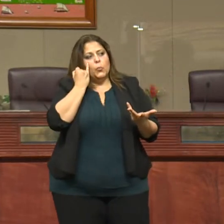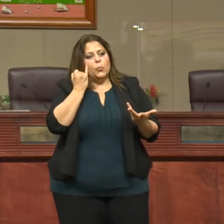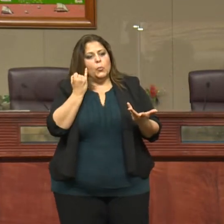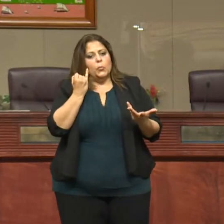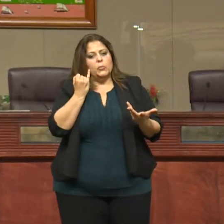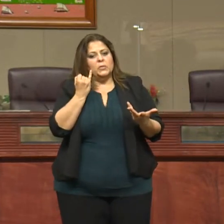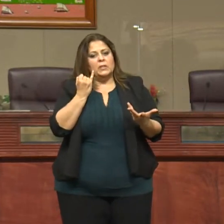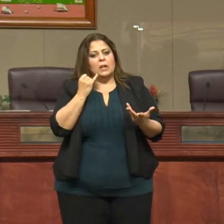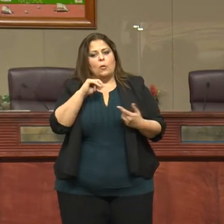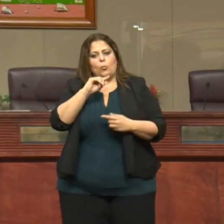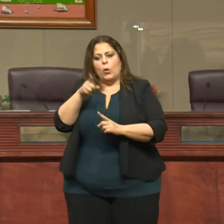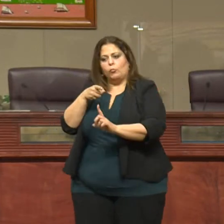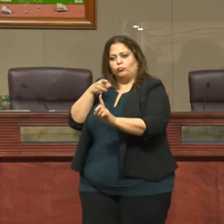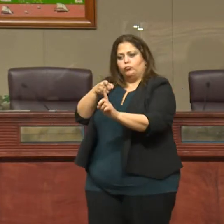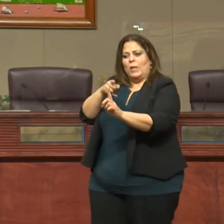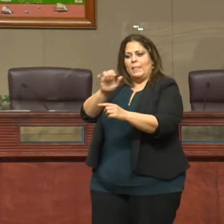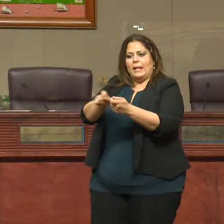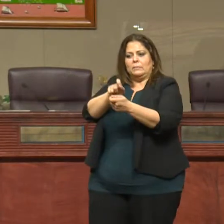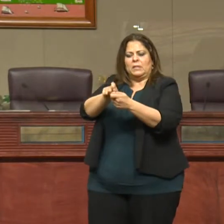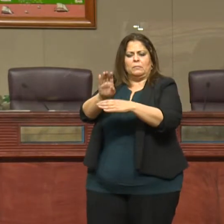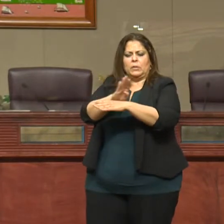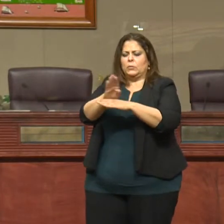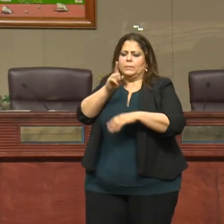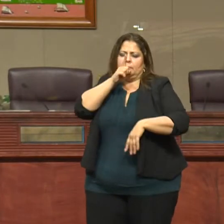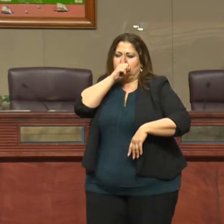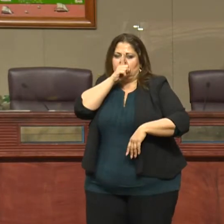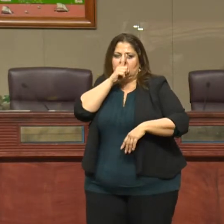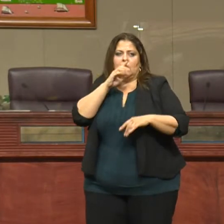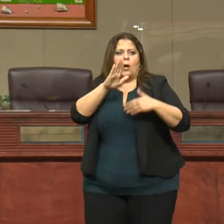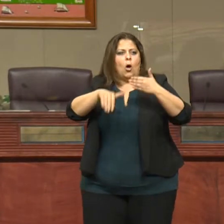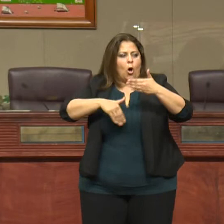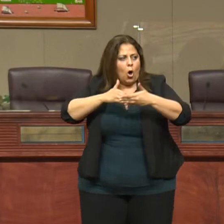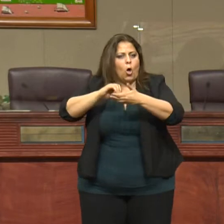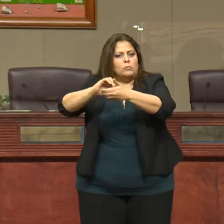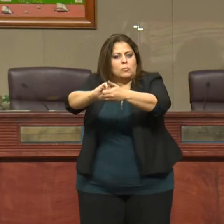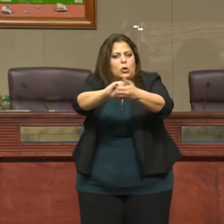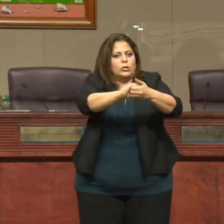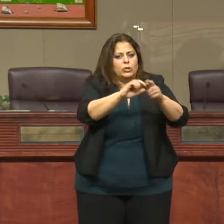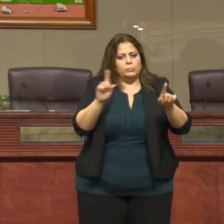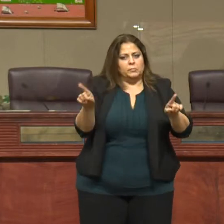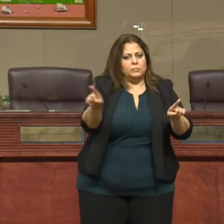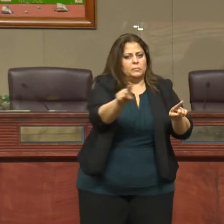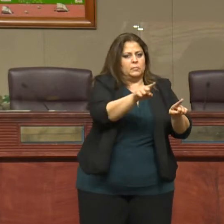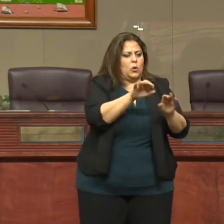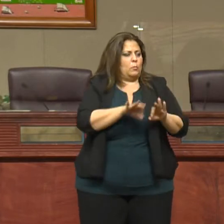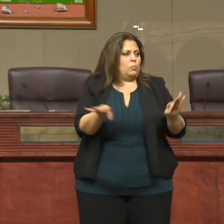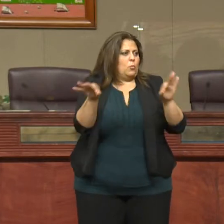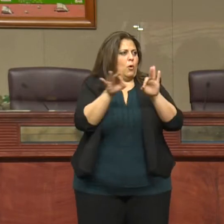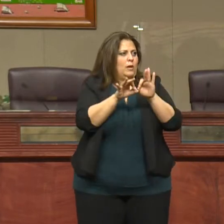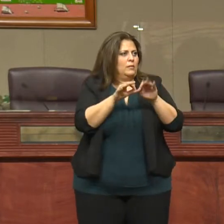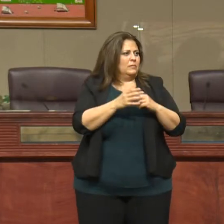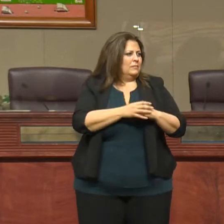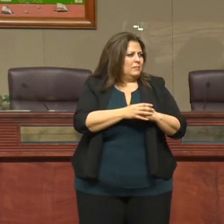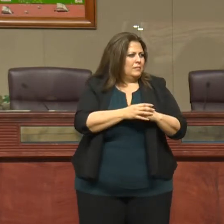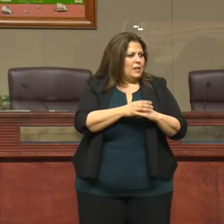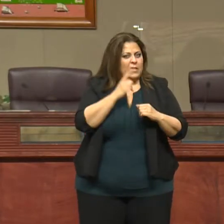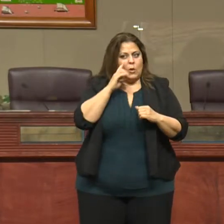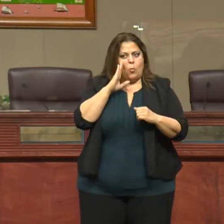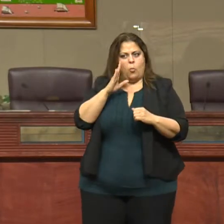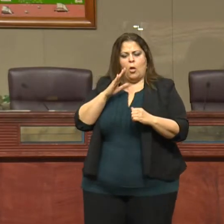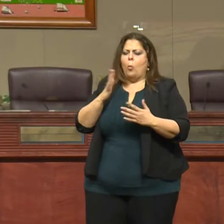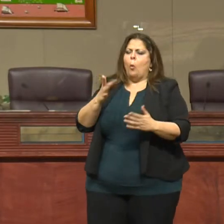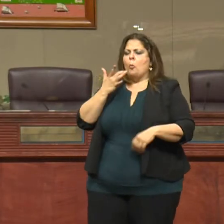particular business. We value the partnerships that we have with all of our businesses, and we don't want to appear that we're